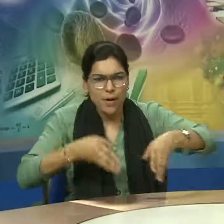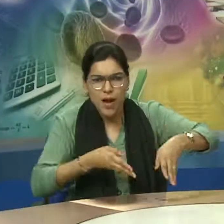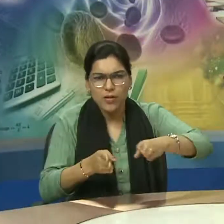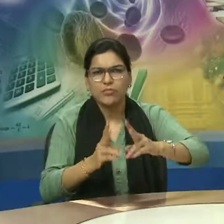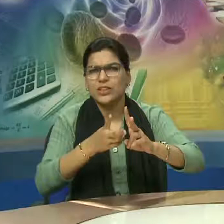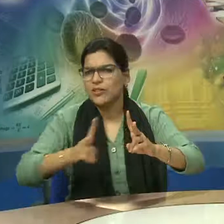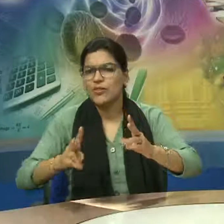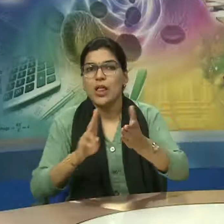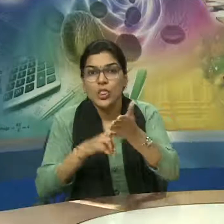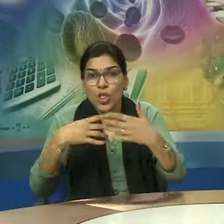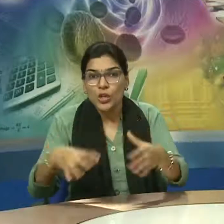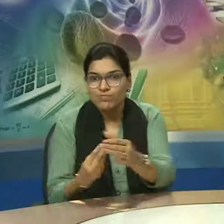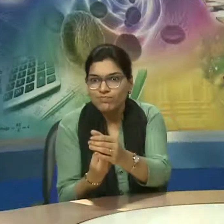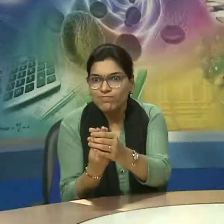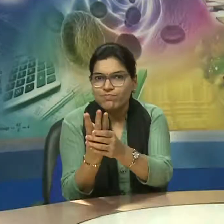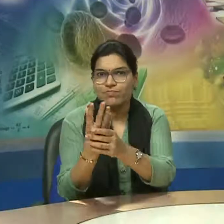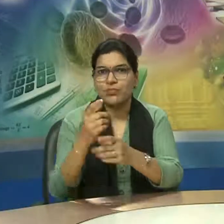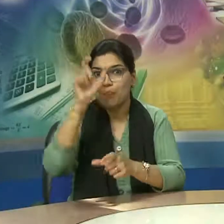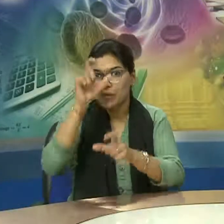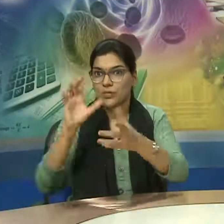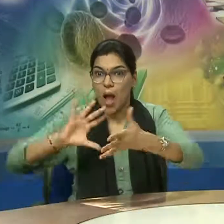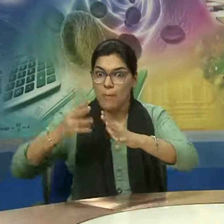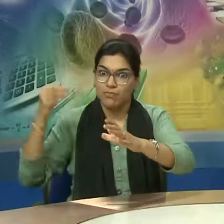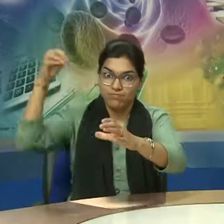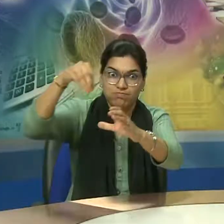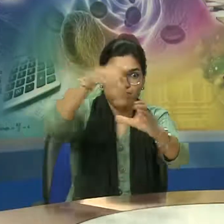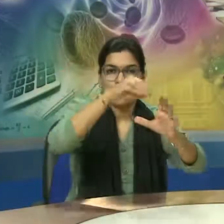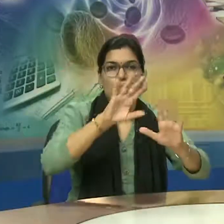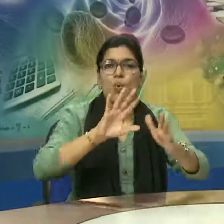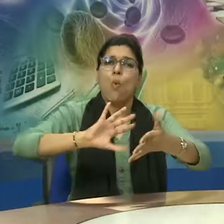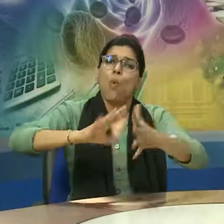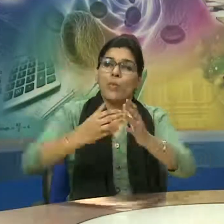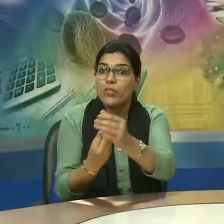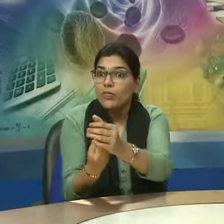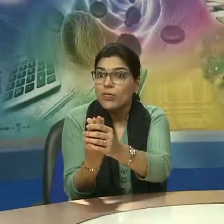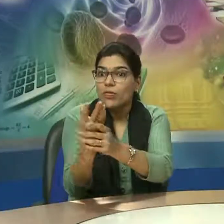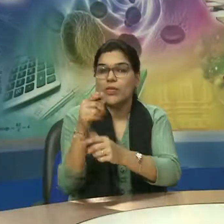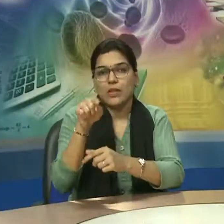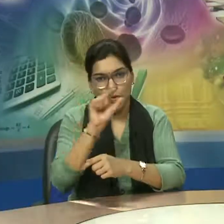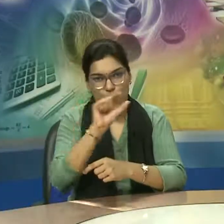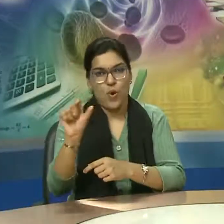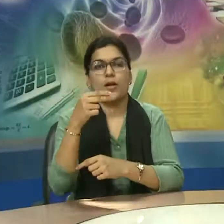Mountains, flowers, rivers, all are the example of natural.